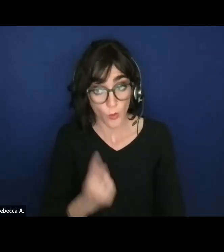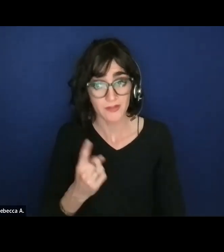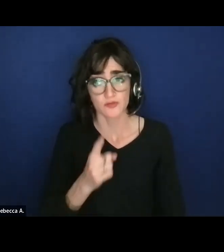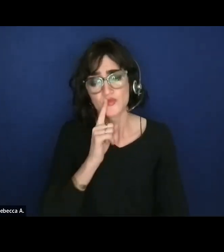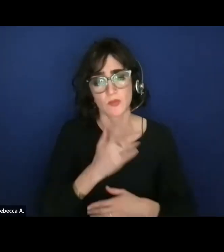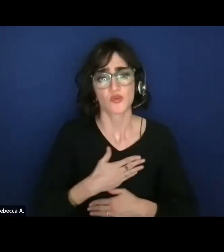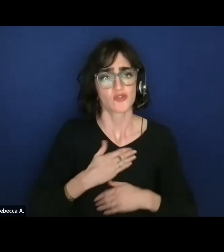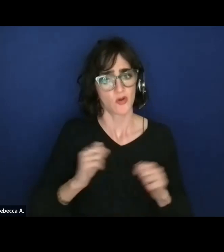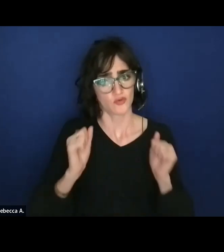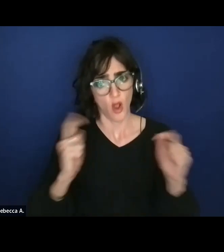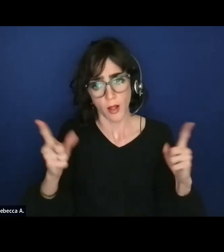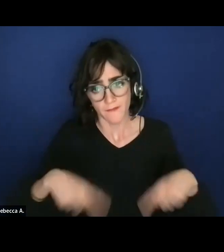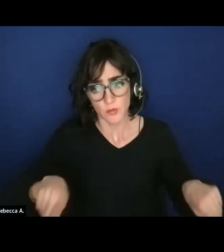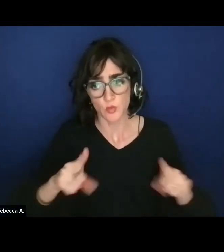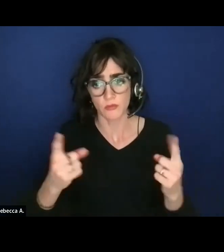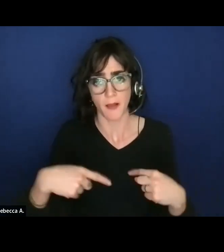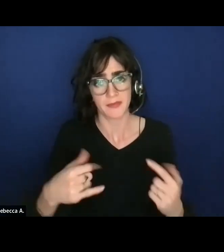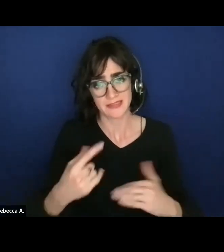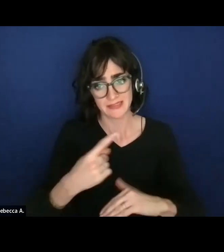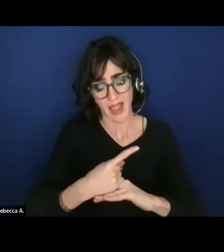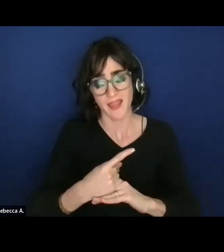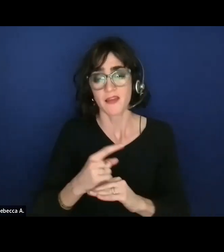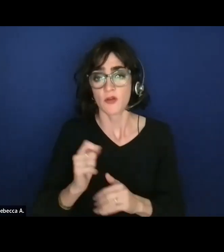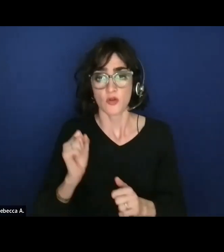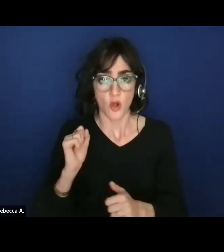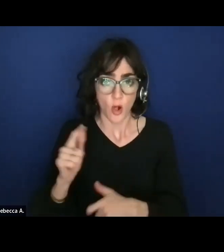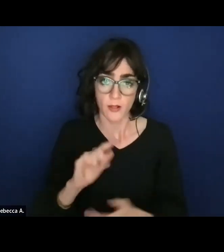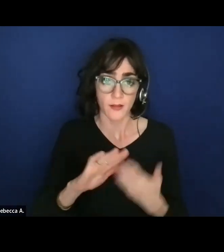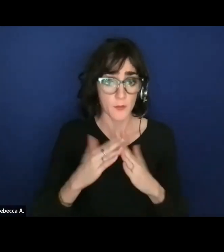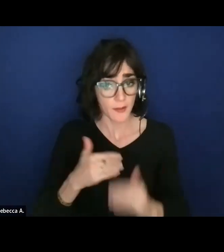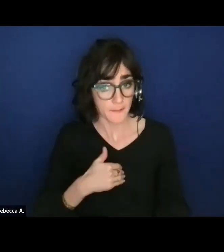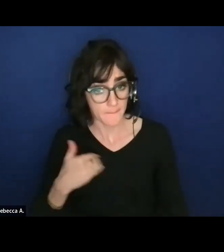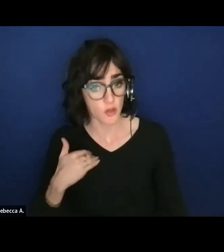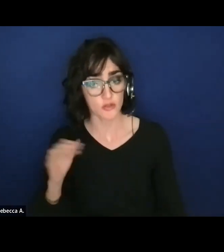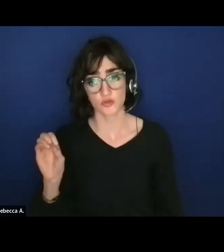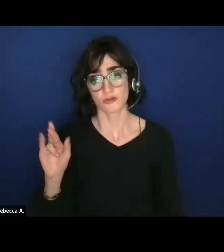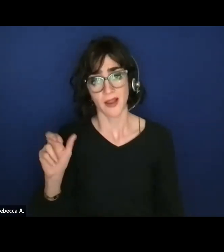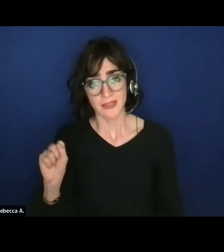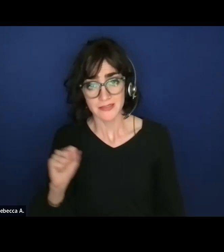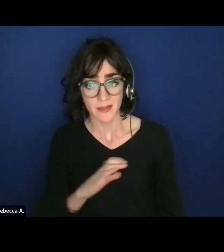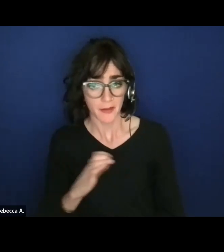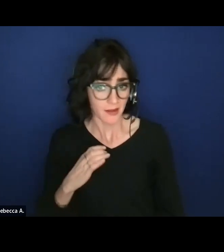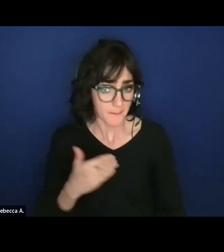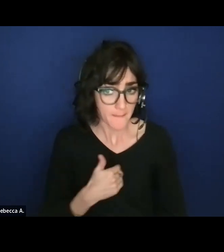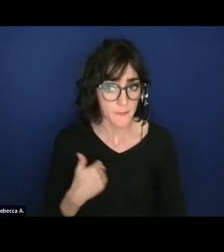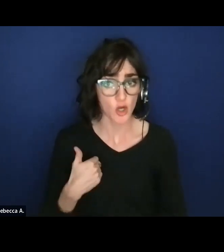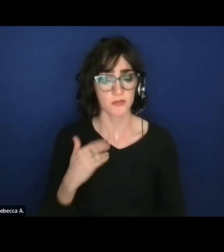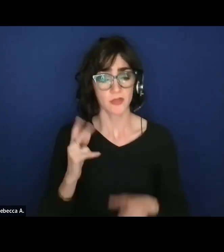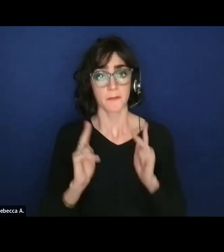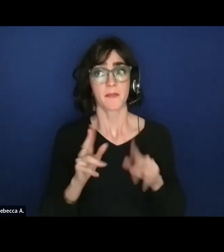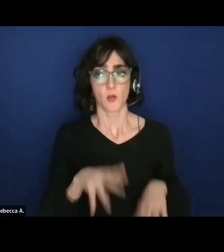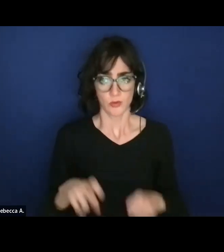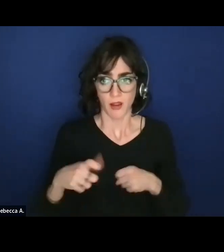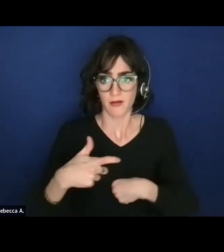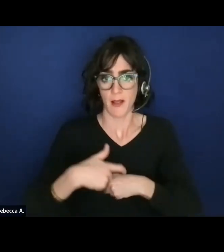every one of you, CRIS members, community members who take time every month to engage, not just